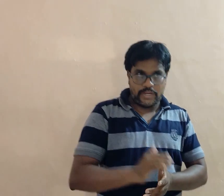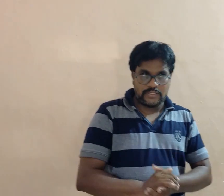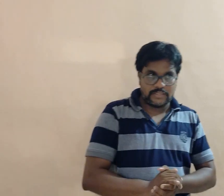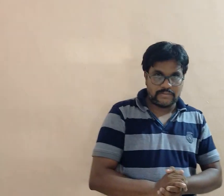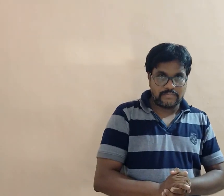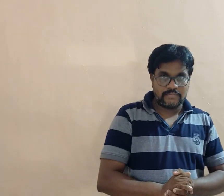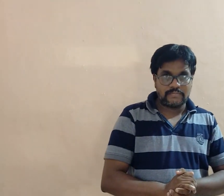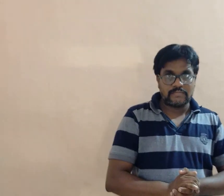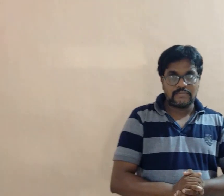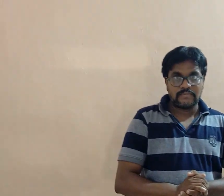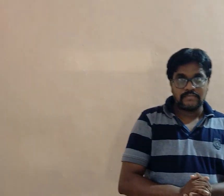coins.